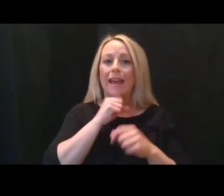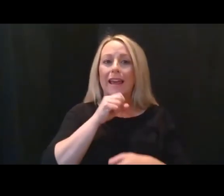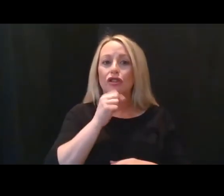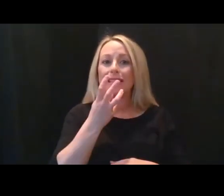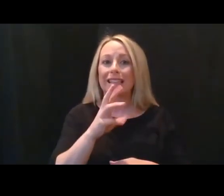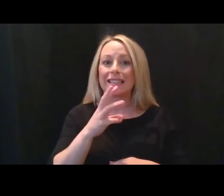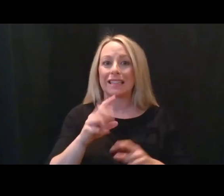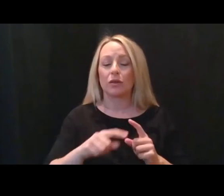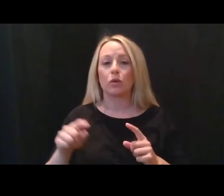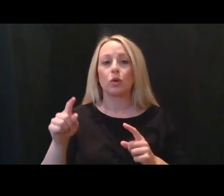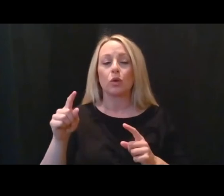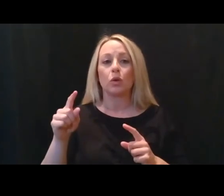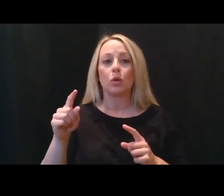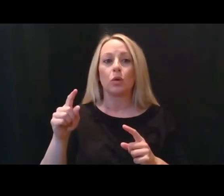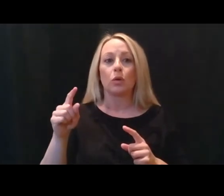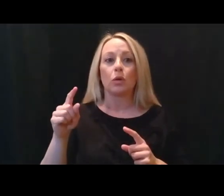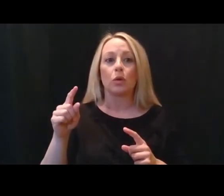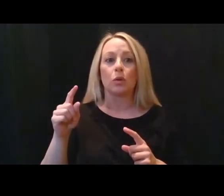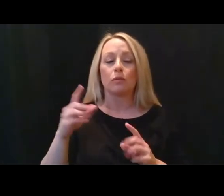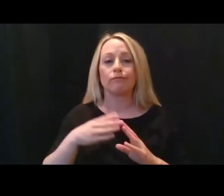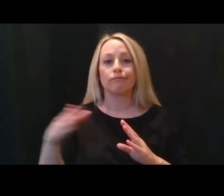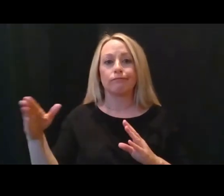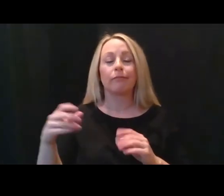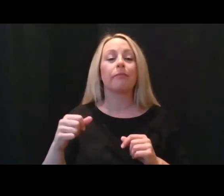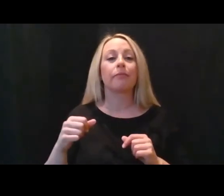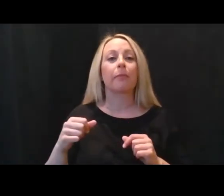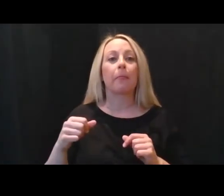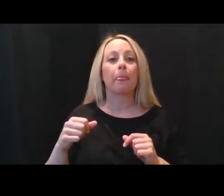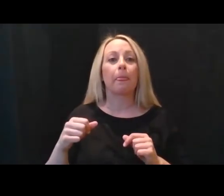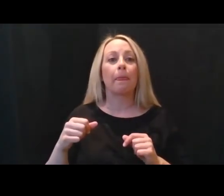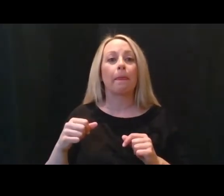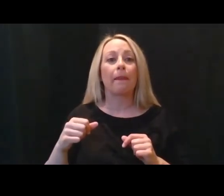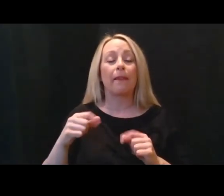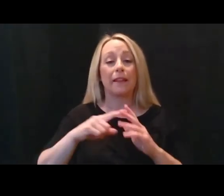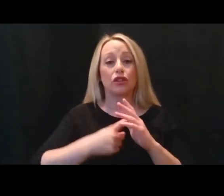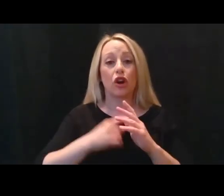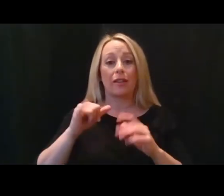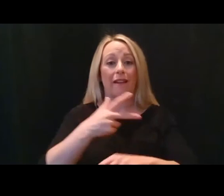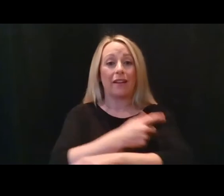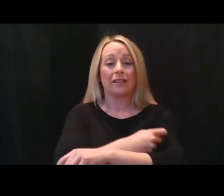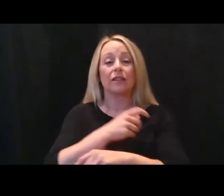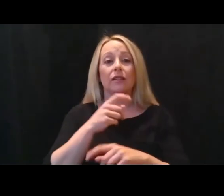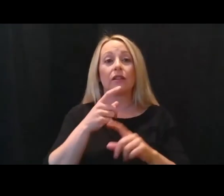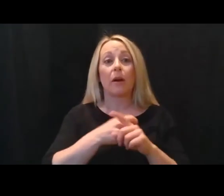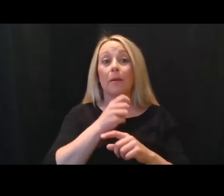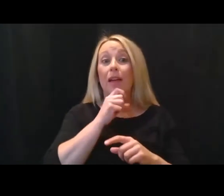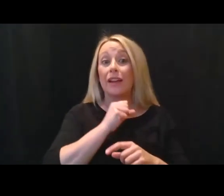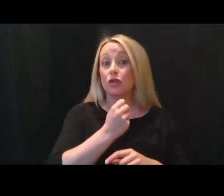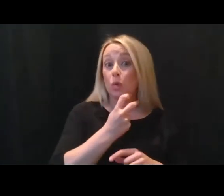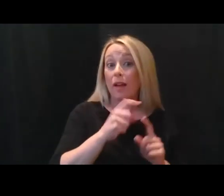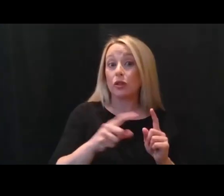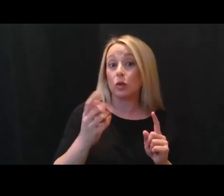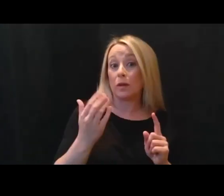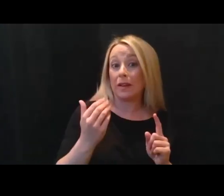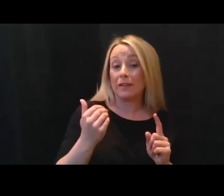has started trials for their COVID-19 vaccine on the 12 to 15-year-old age population, and